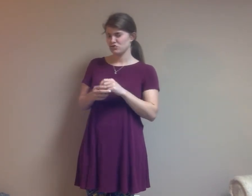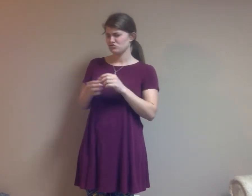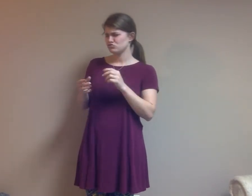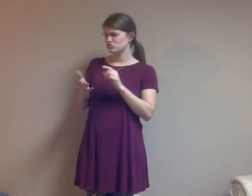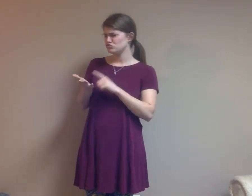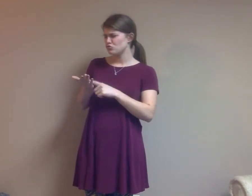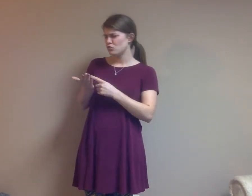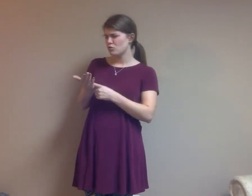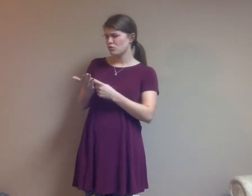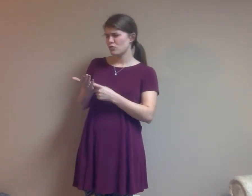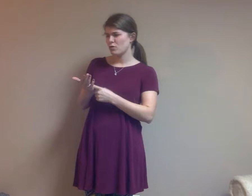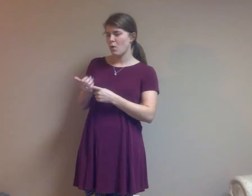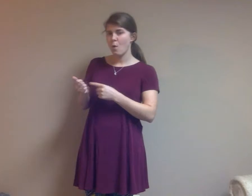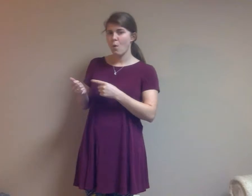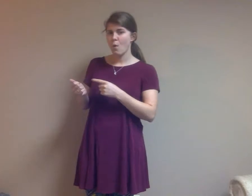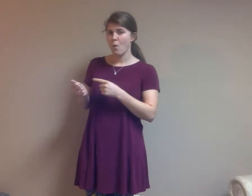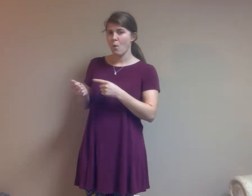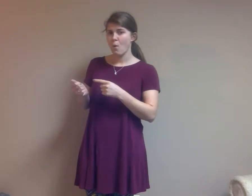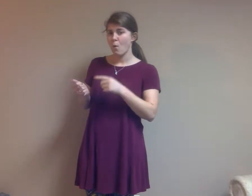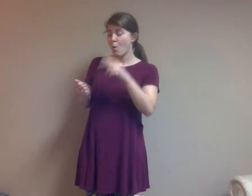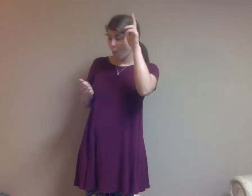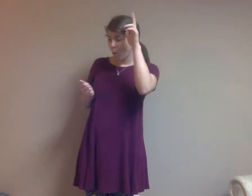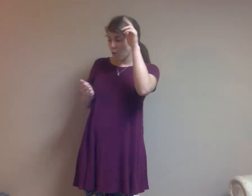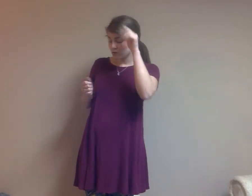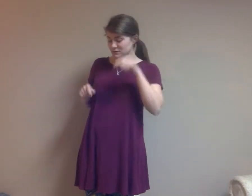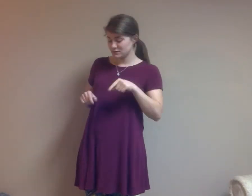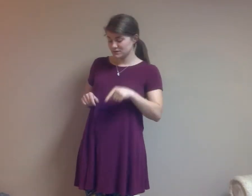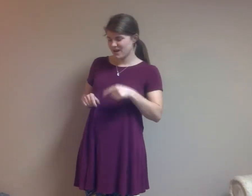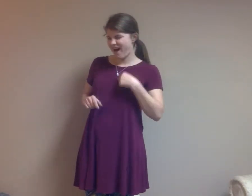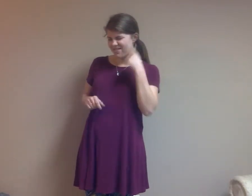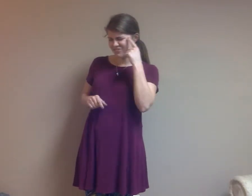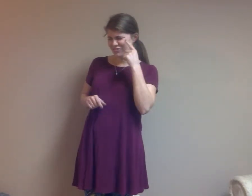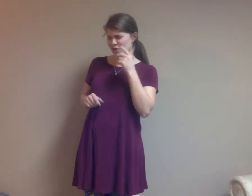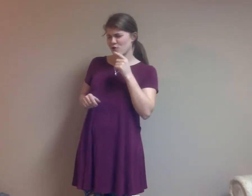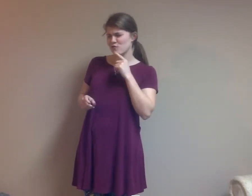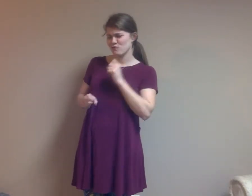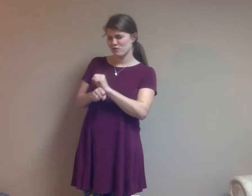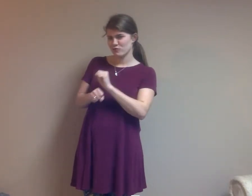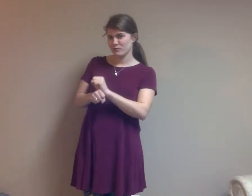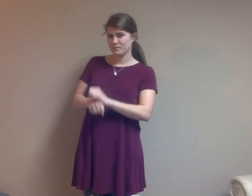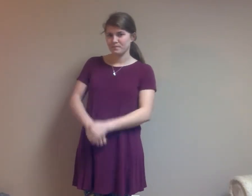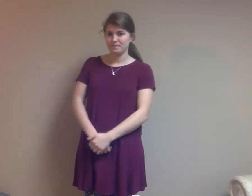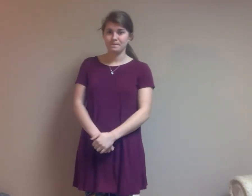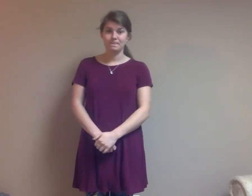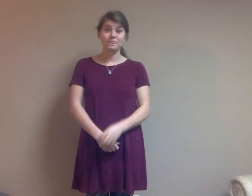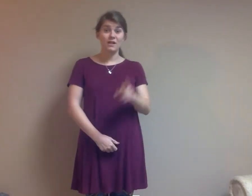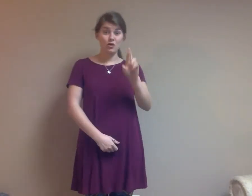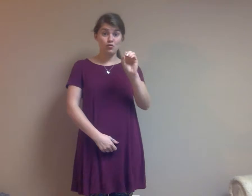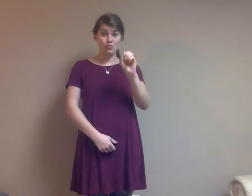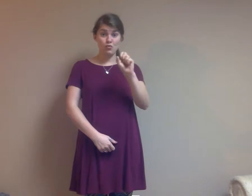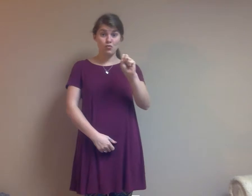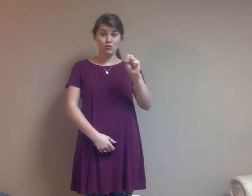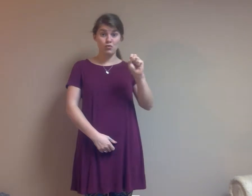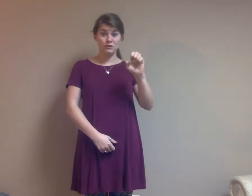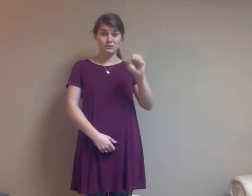Well, I think there is. The Rosses are an army family who have frequently moved around the country.